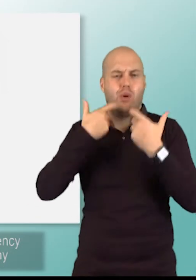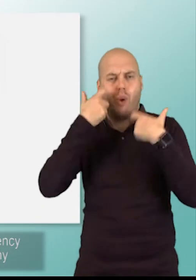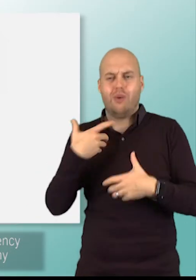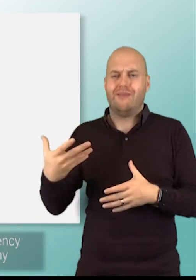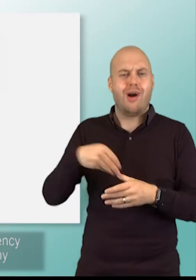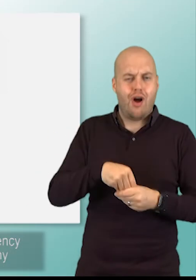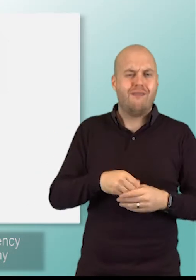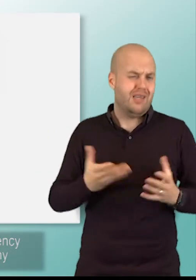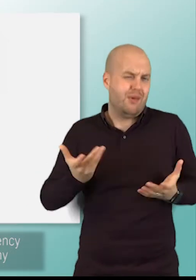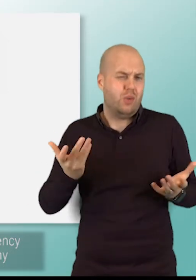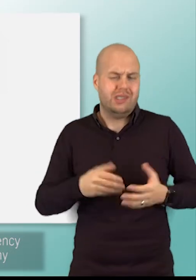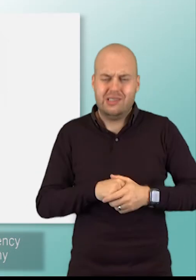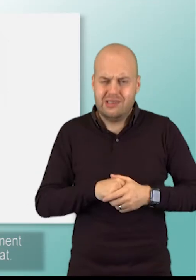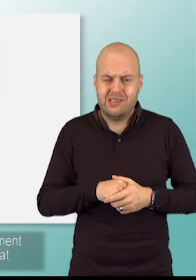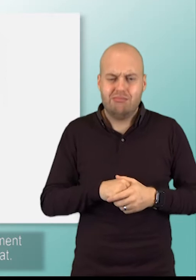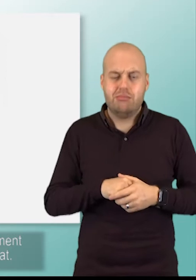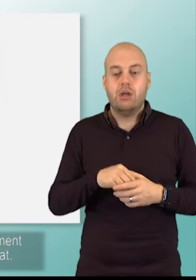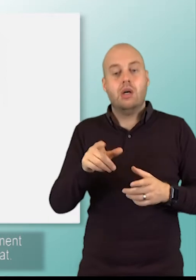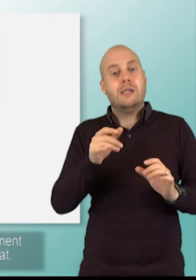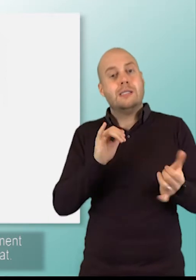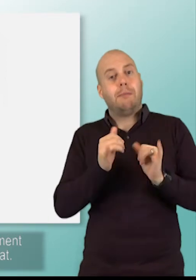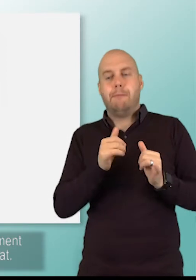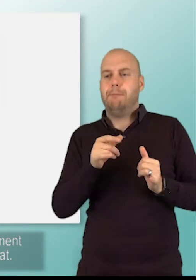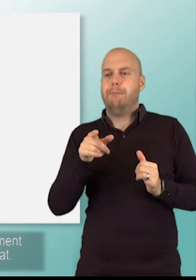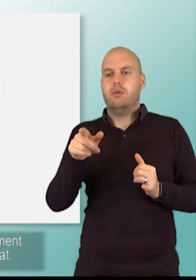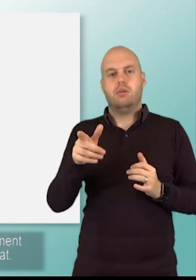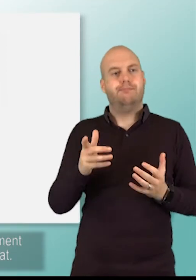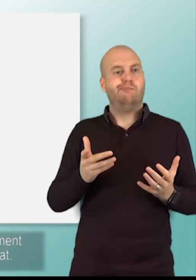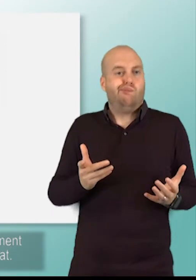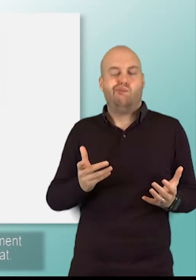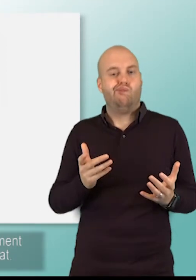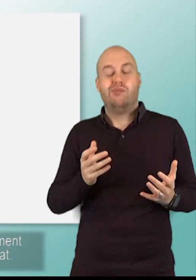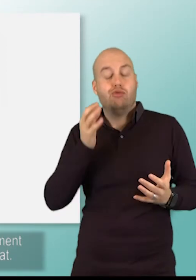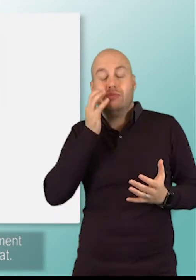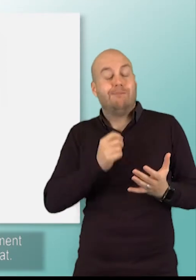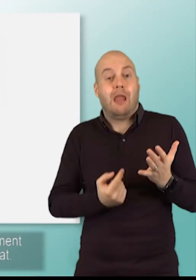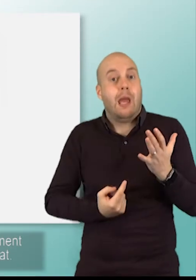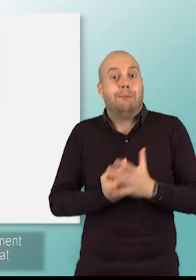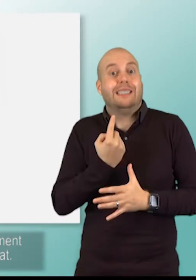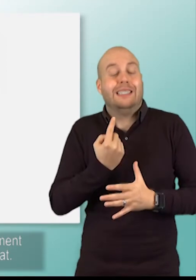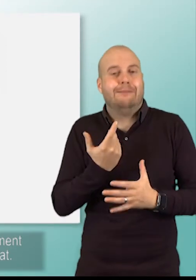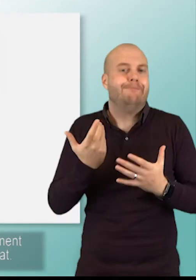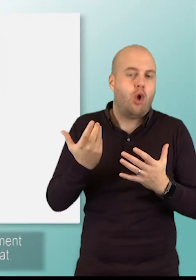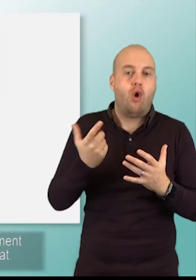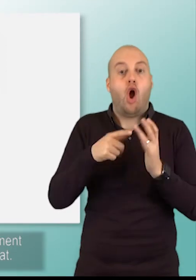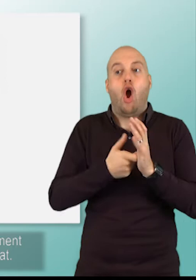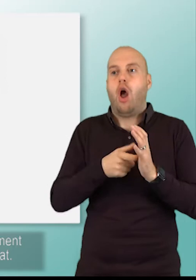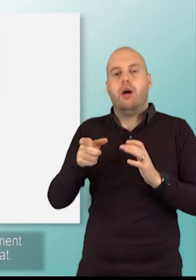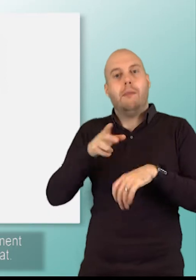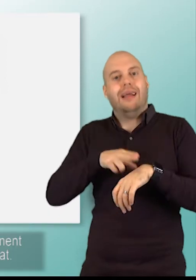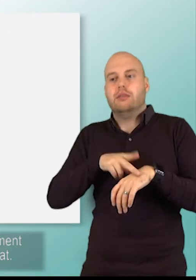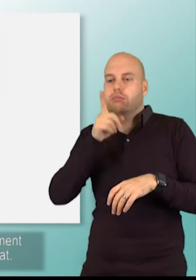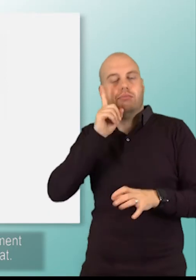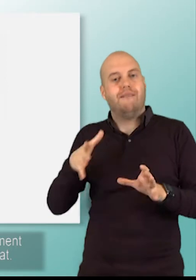The police and the courts will deal with any criminal activity, but sometimes the misconduct kind of just falls below